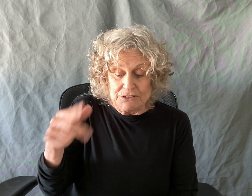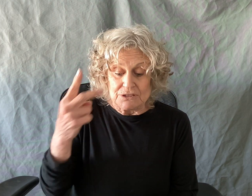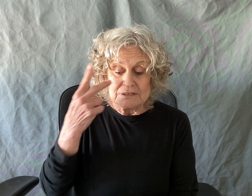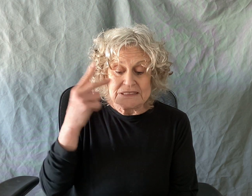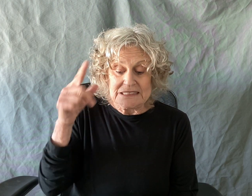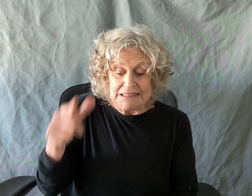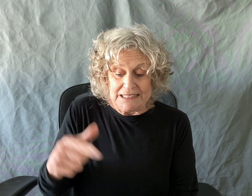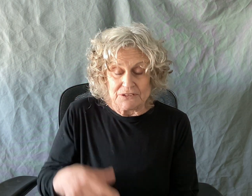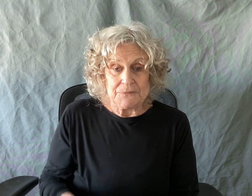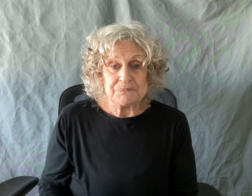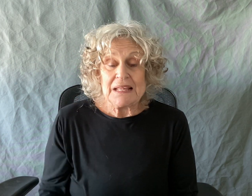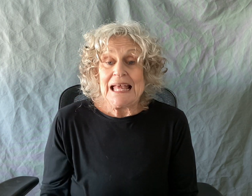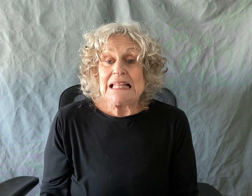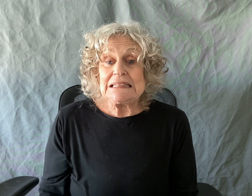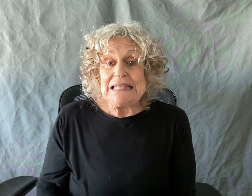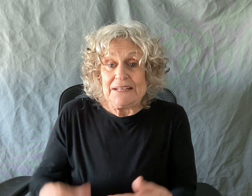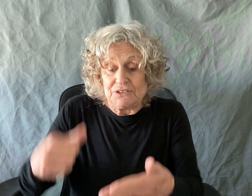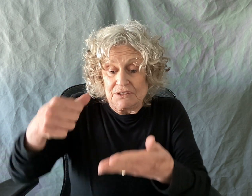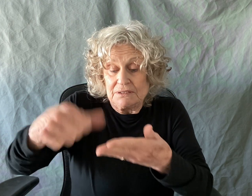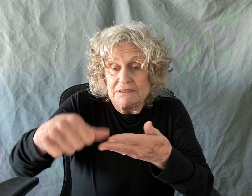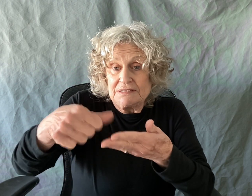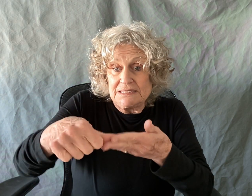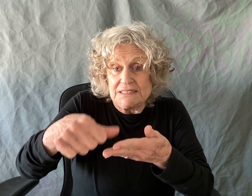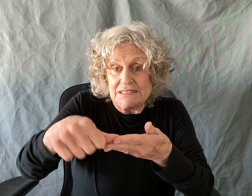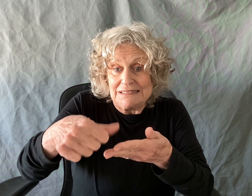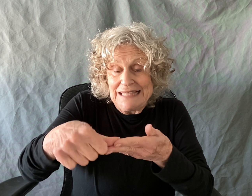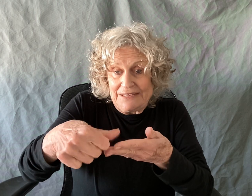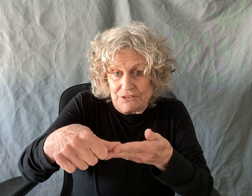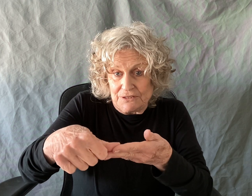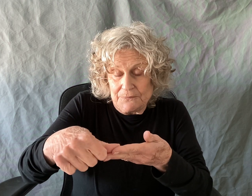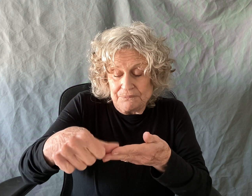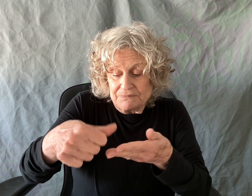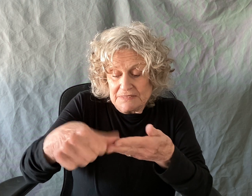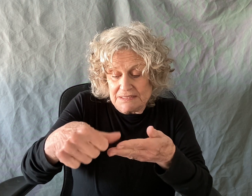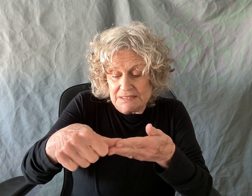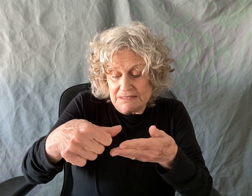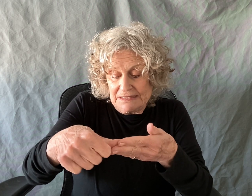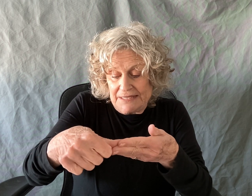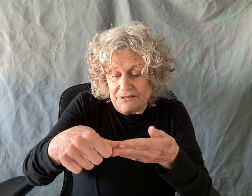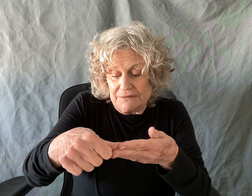later. See later. Letter. This is letter. This is letter.